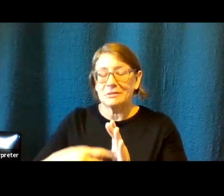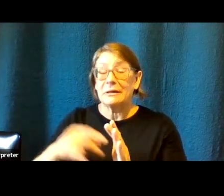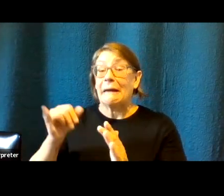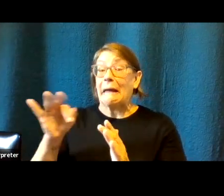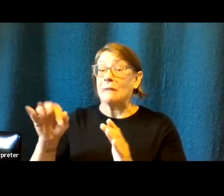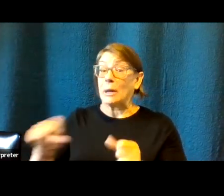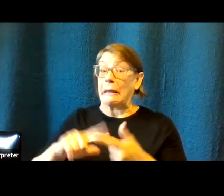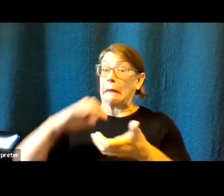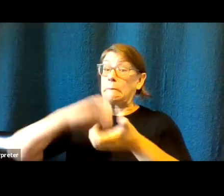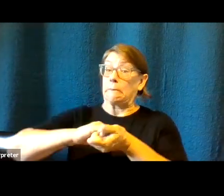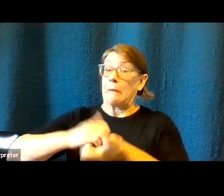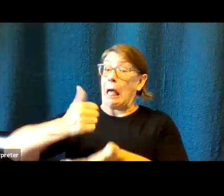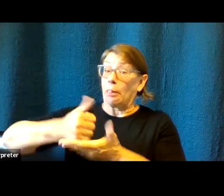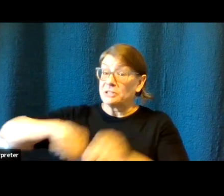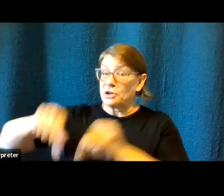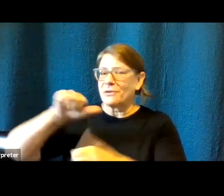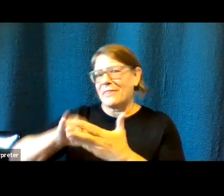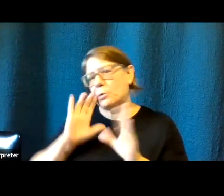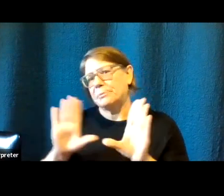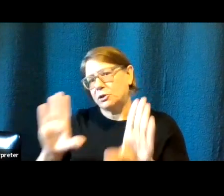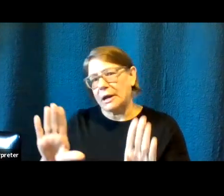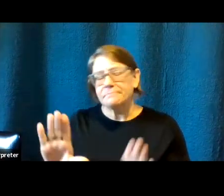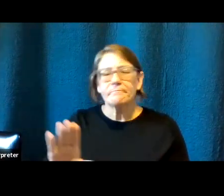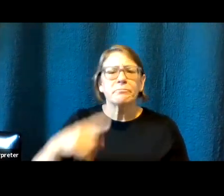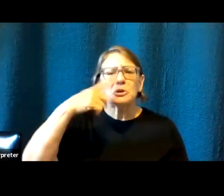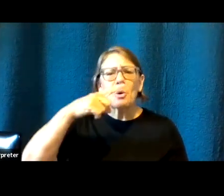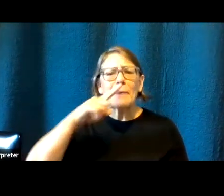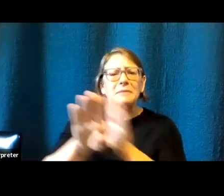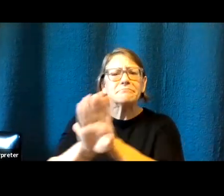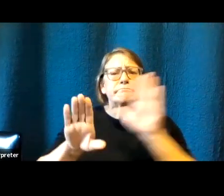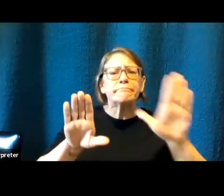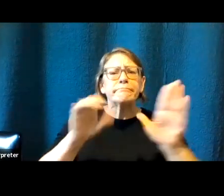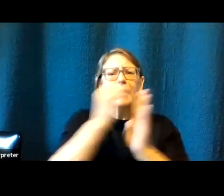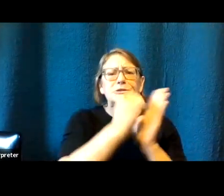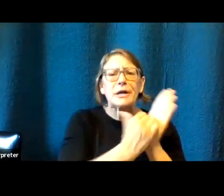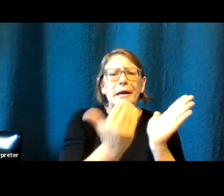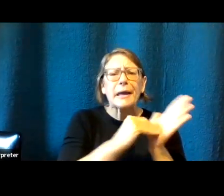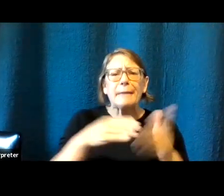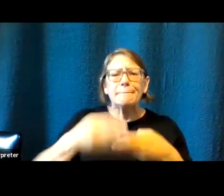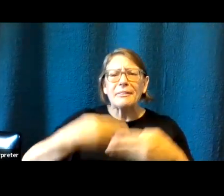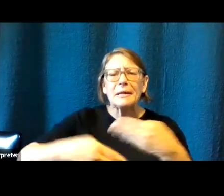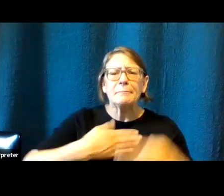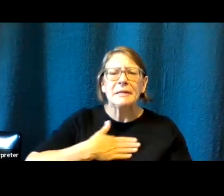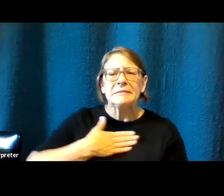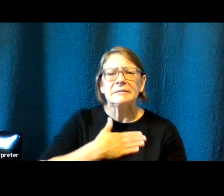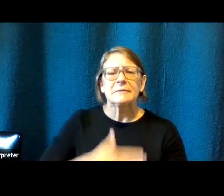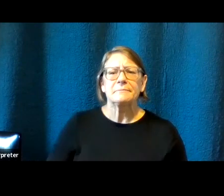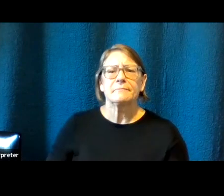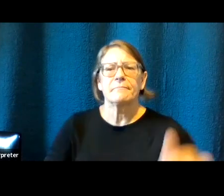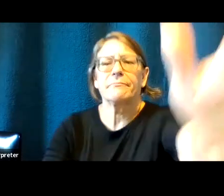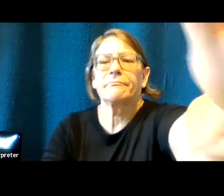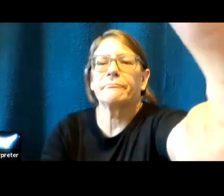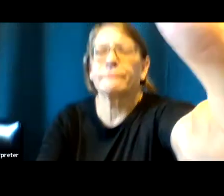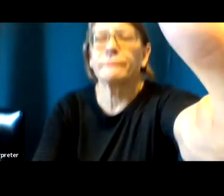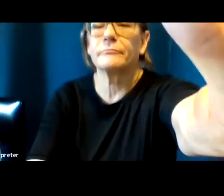each other, that's the way to do it. Could you bring up the agenda again, Bethany? Sure thing. Give me 1